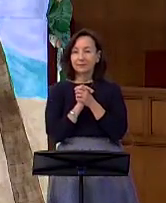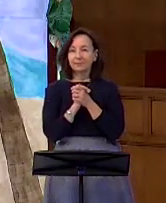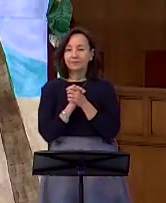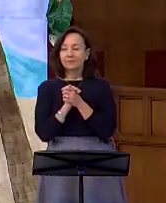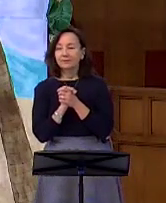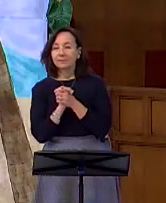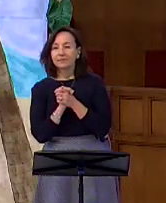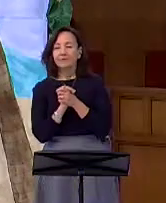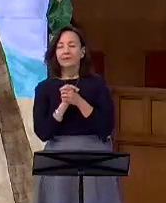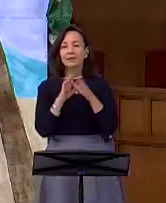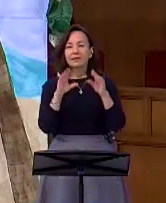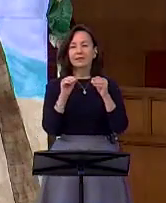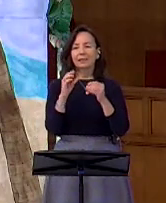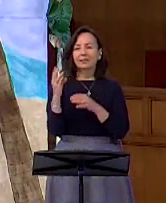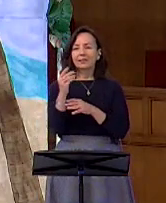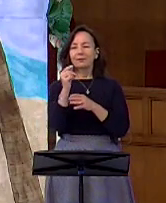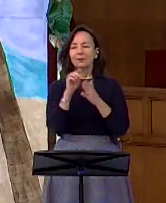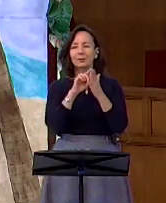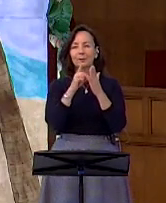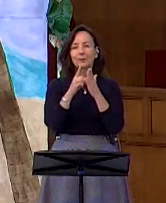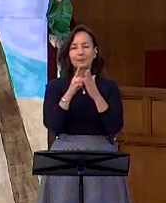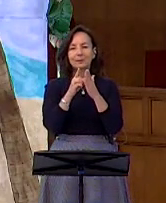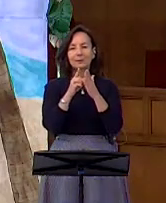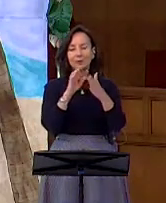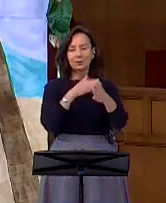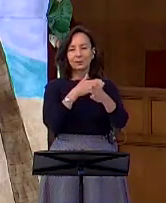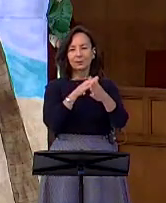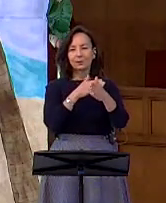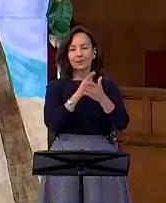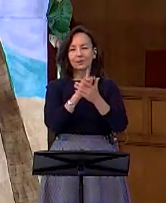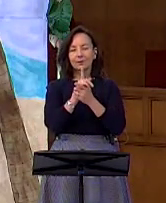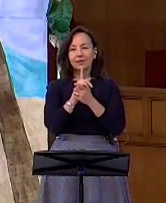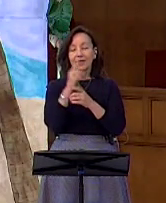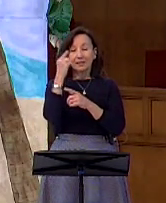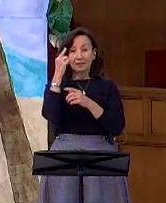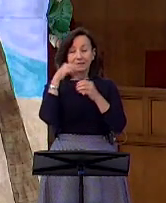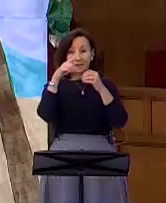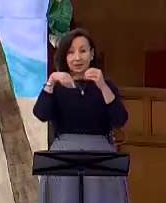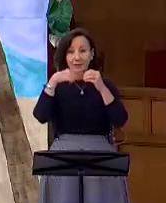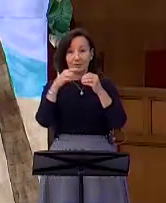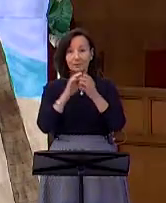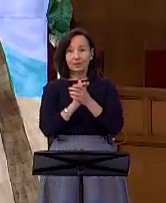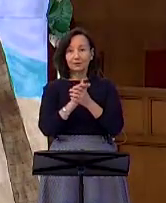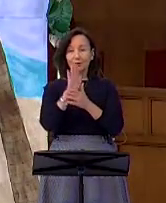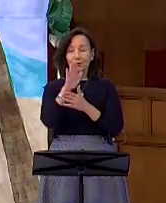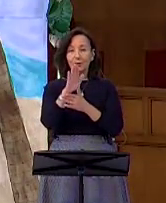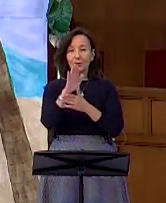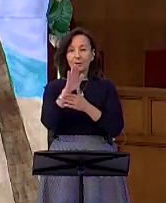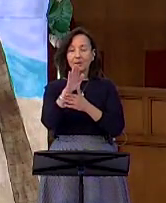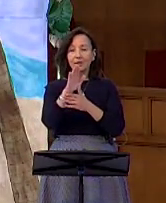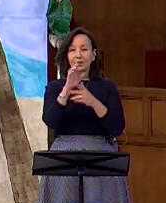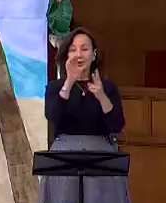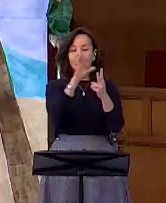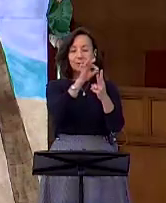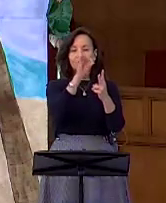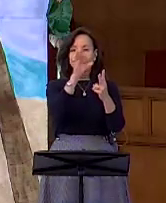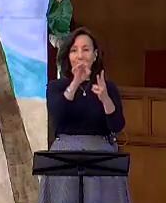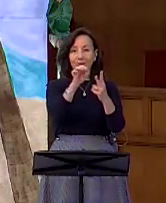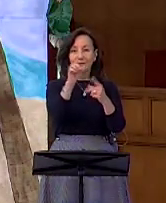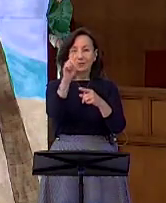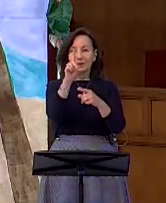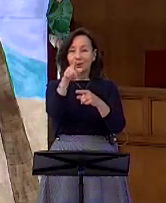I want you to take a few moments during this postlude and think about your choice of where you want